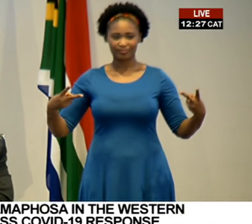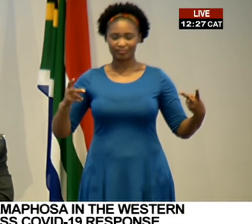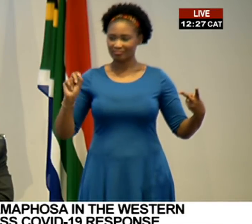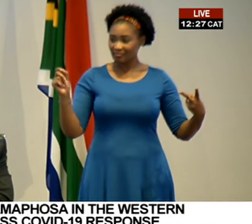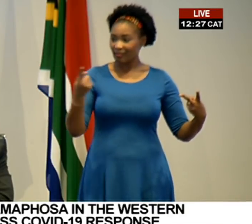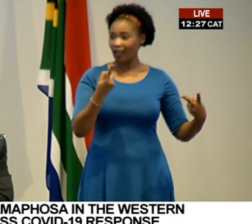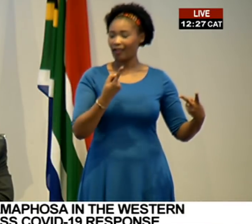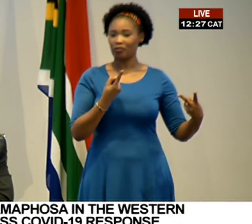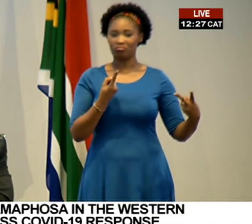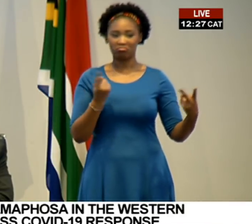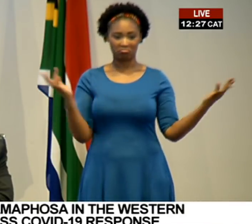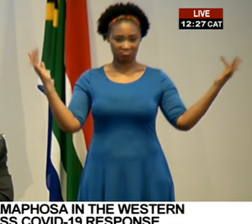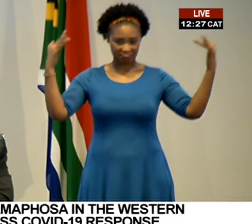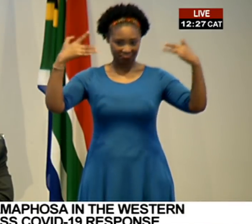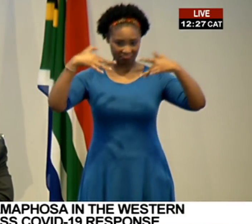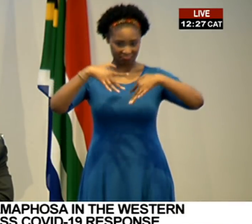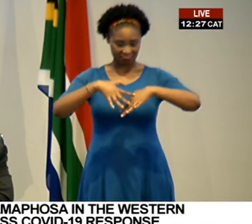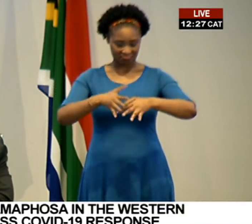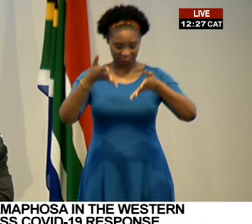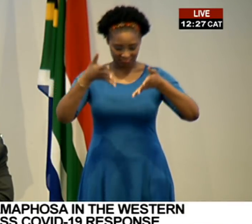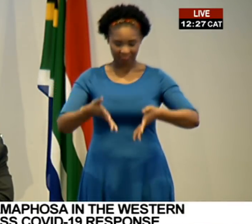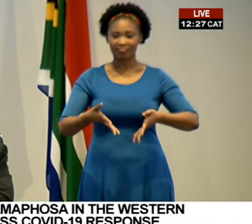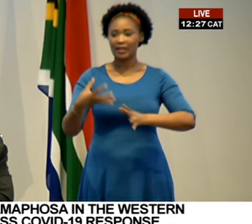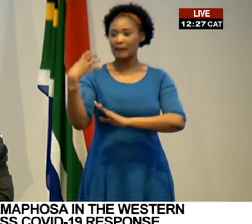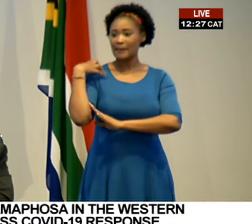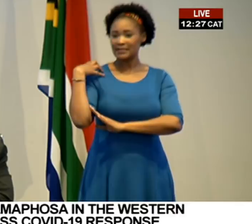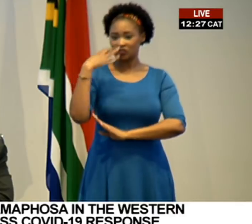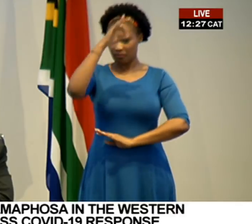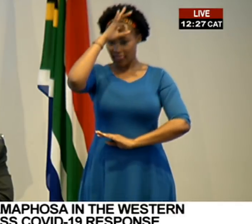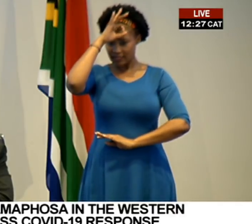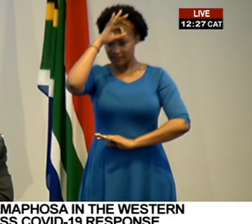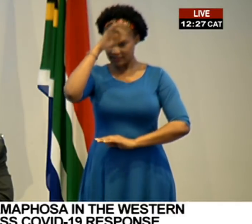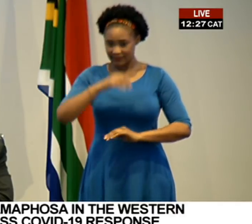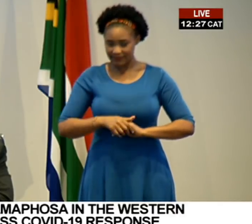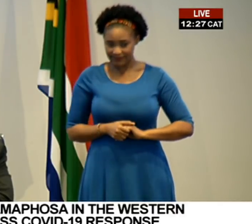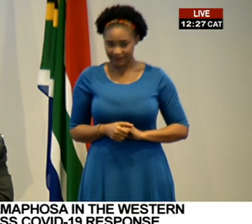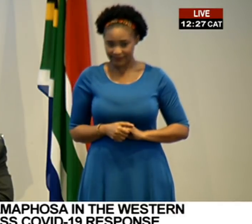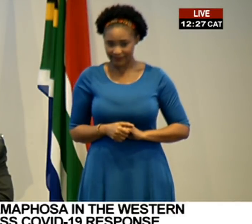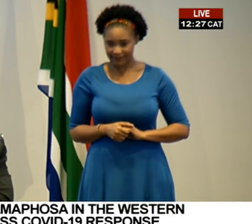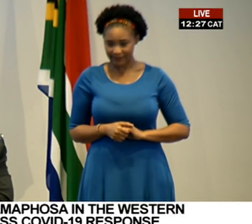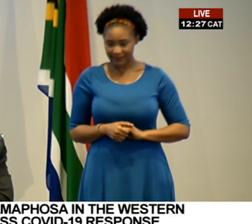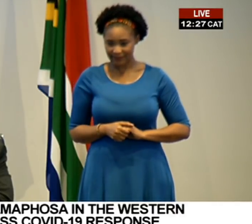come down on with this visit. Minister of Police, because